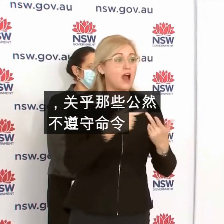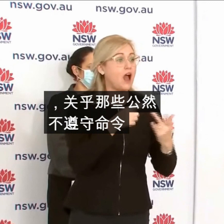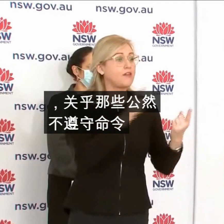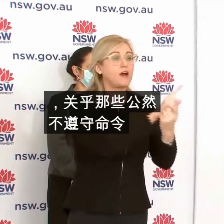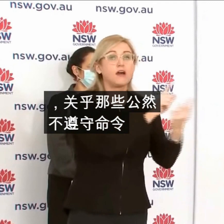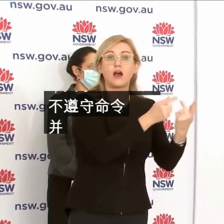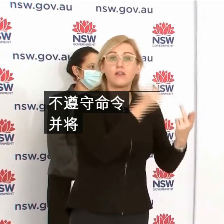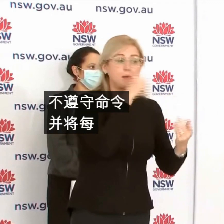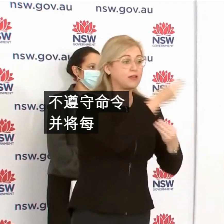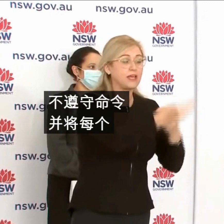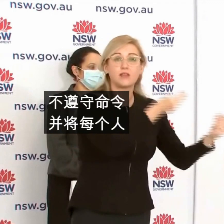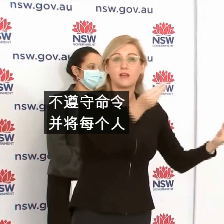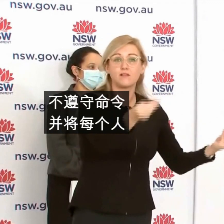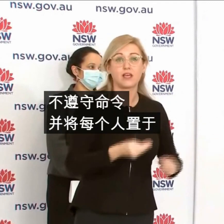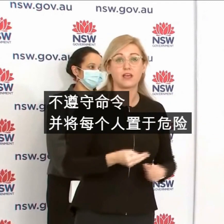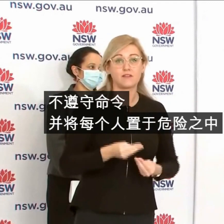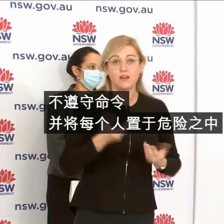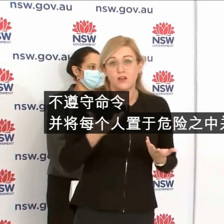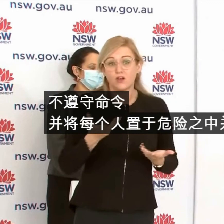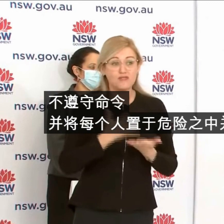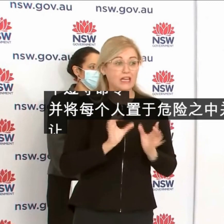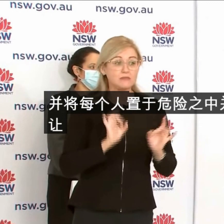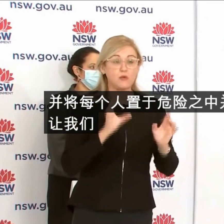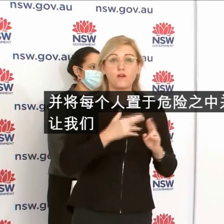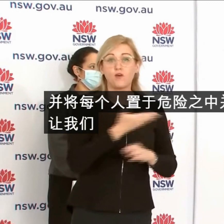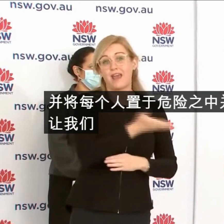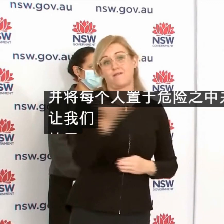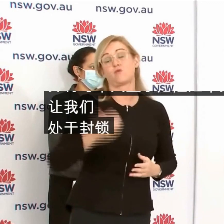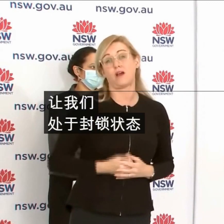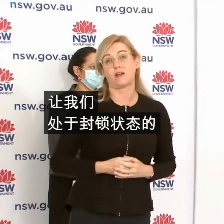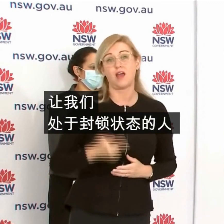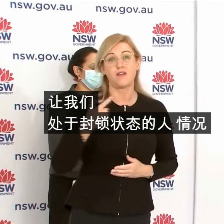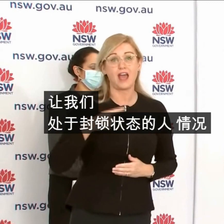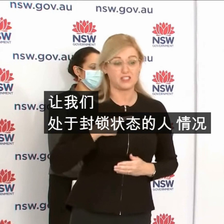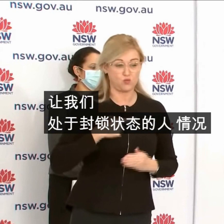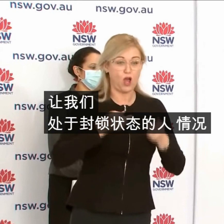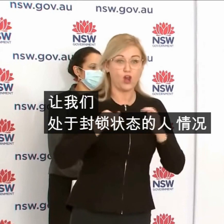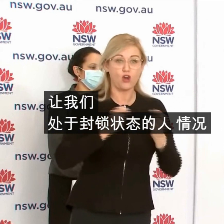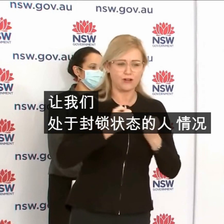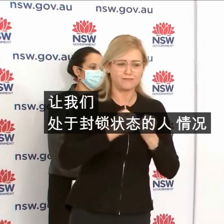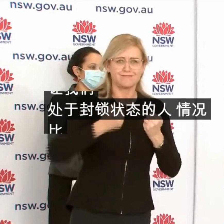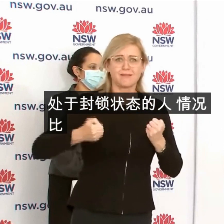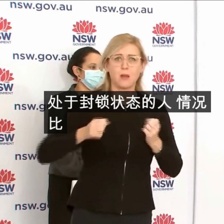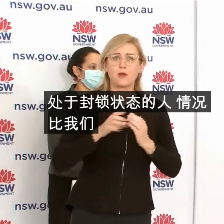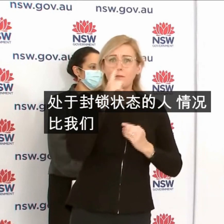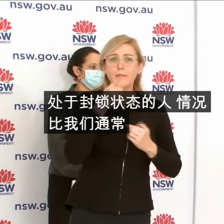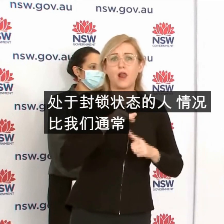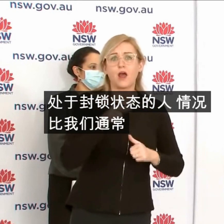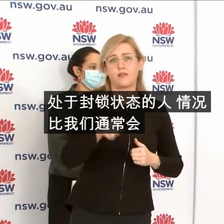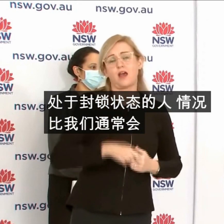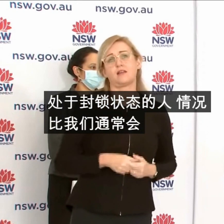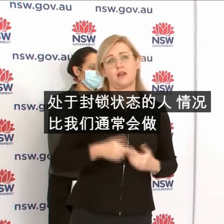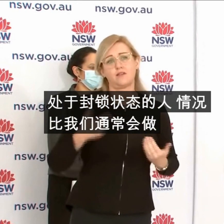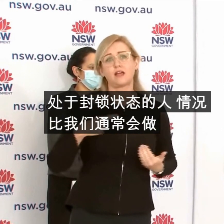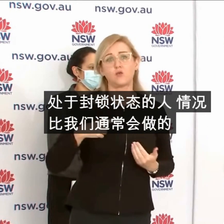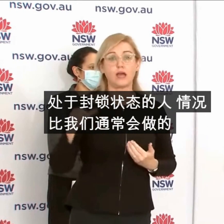the orders and put everyone at risk and continue to keep us in this lockdown situation longer than